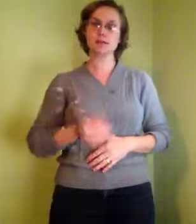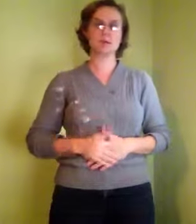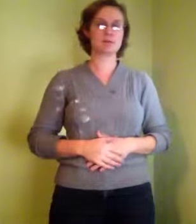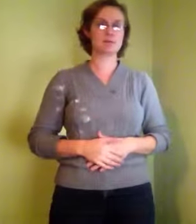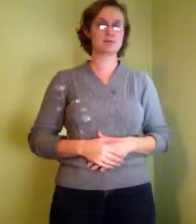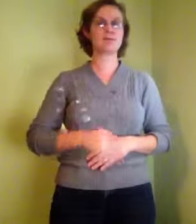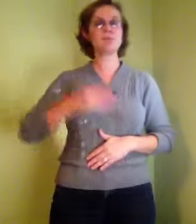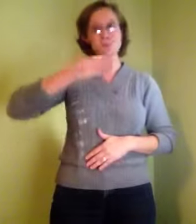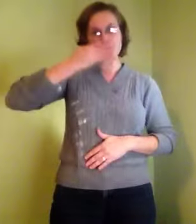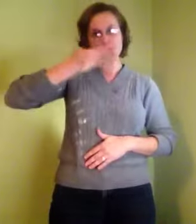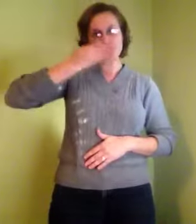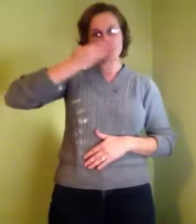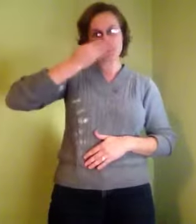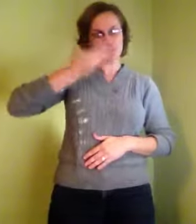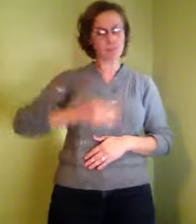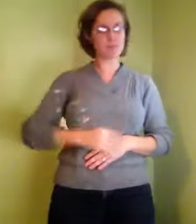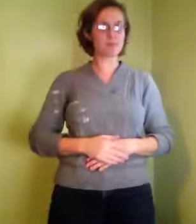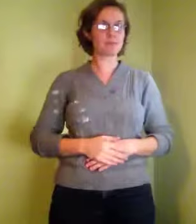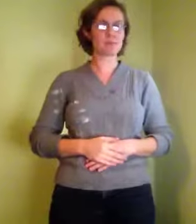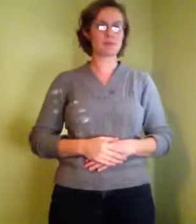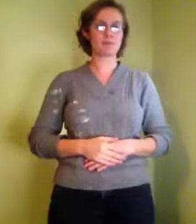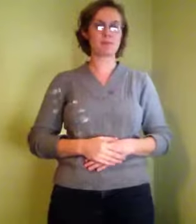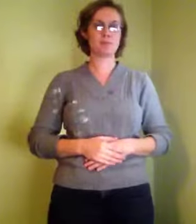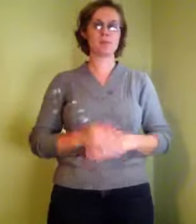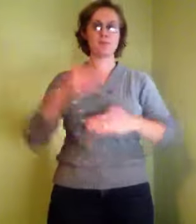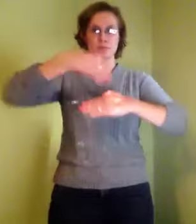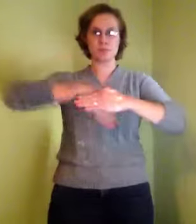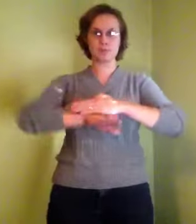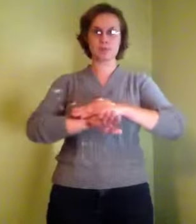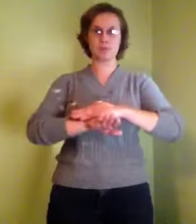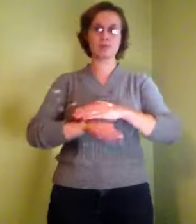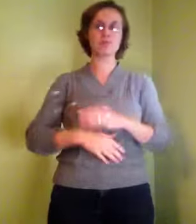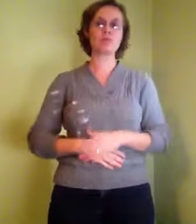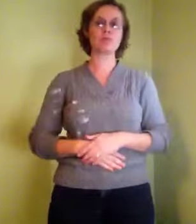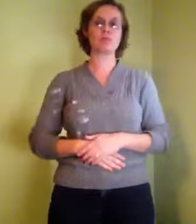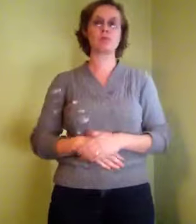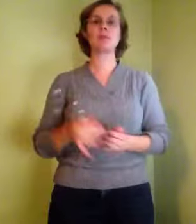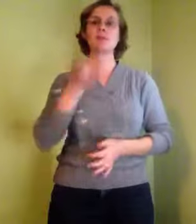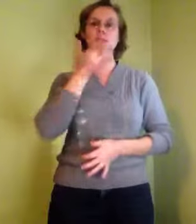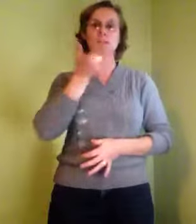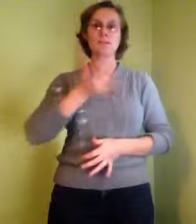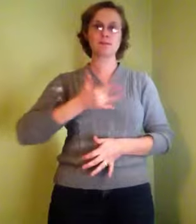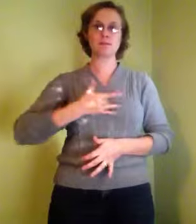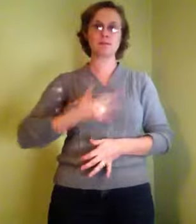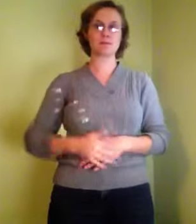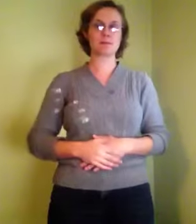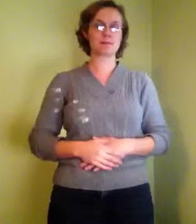Smell, Born, Birthday, Die,